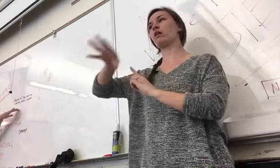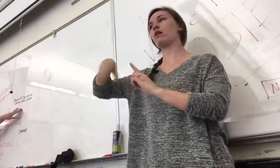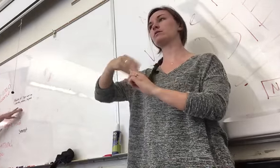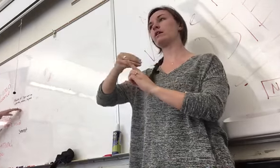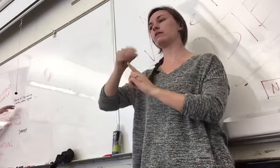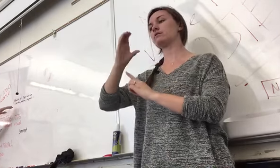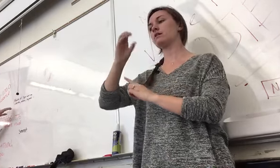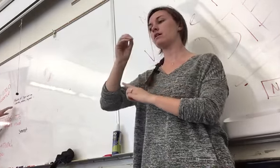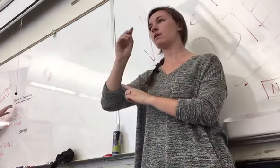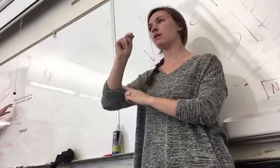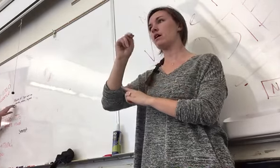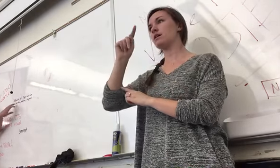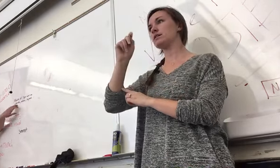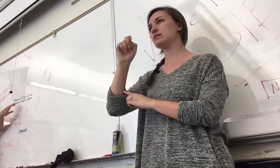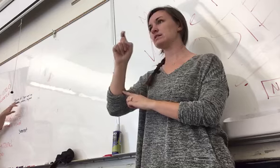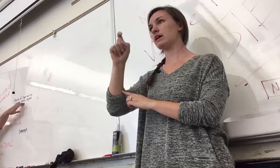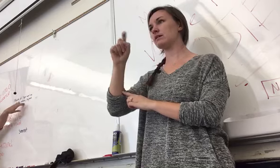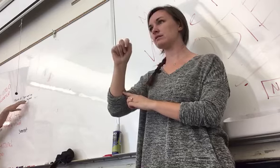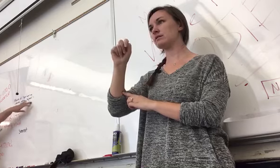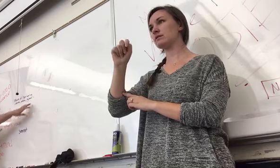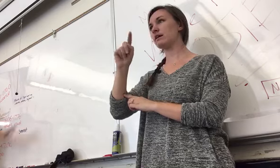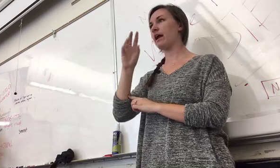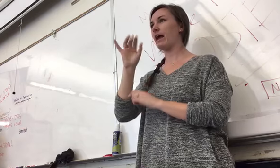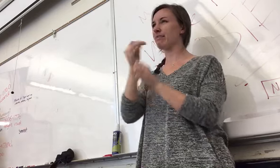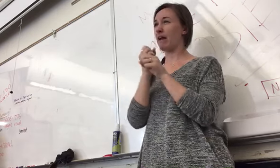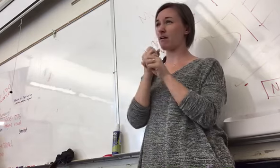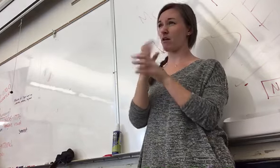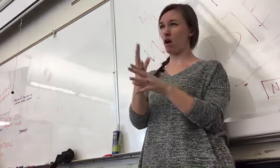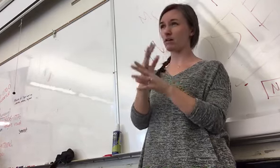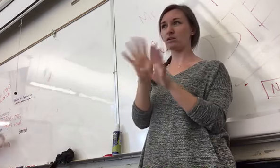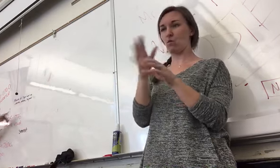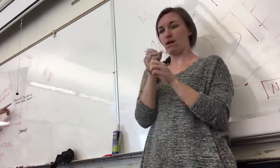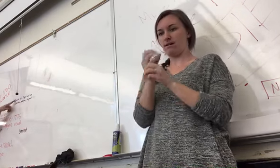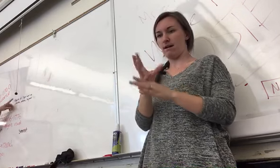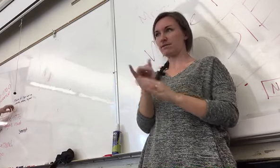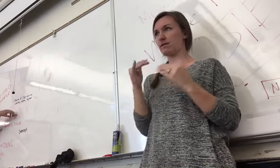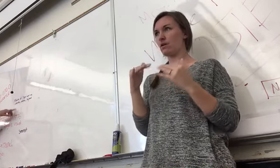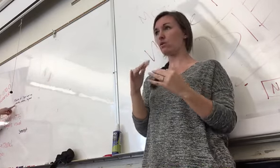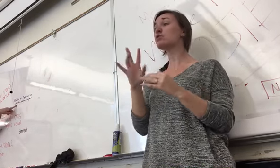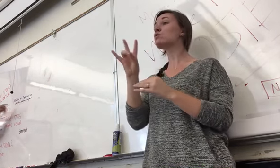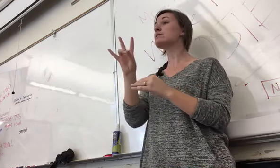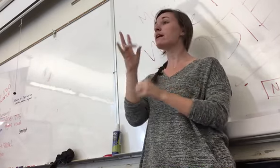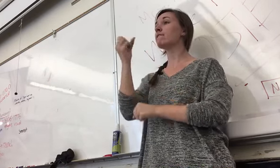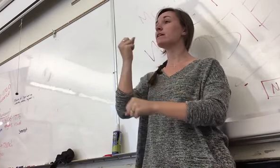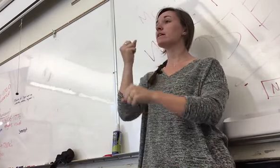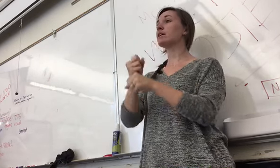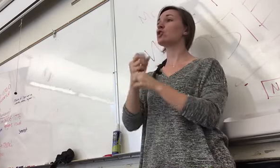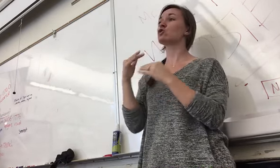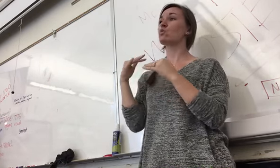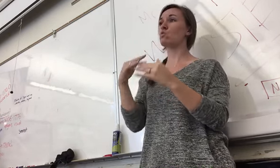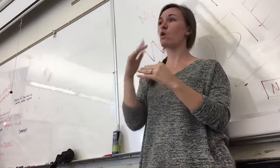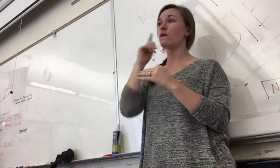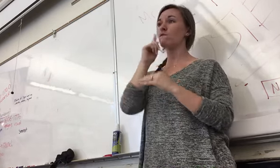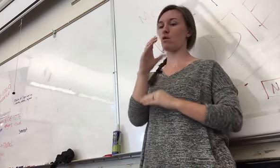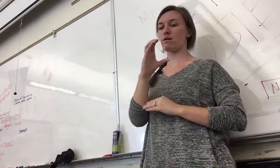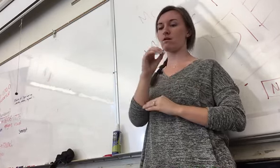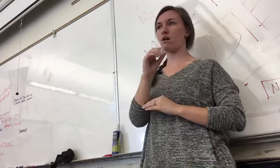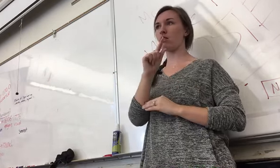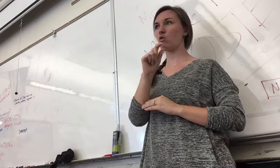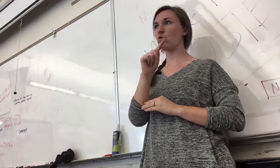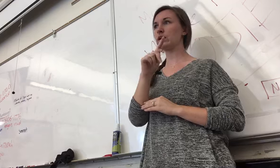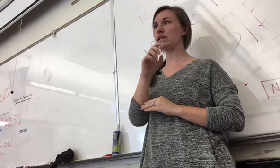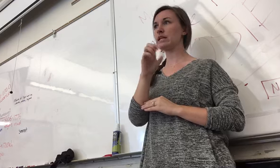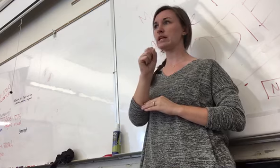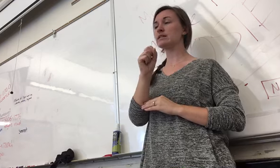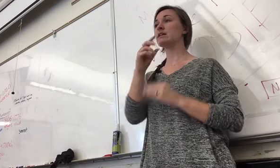the causes are the effects on the colonist natives in England. So, 7 Years' War on the colonists. Lots of things. Number